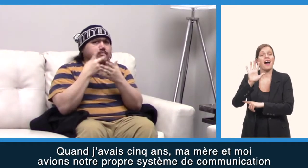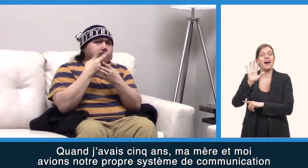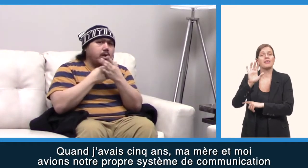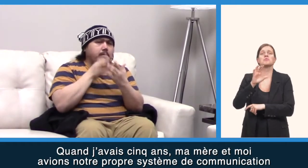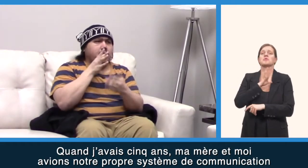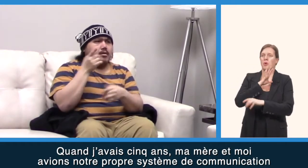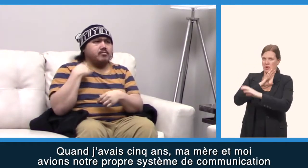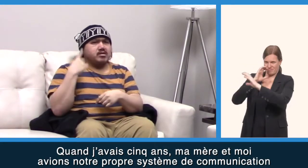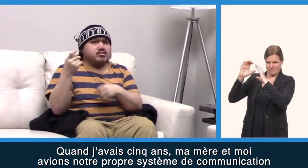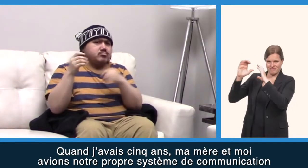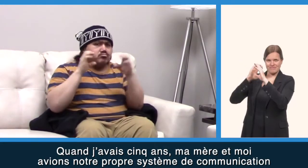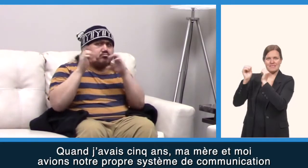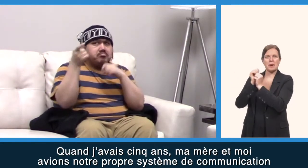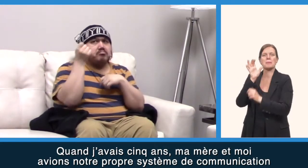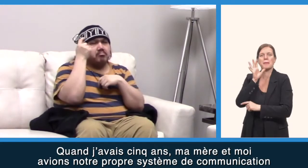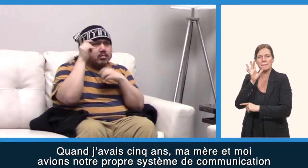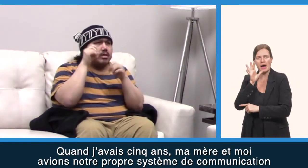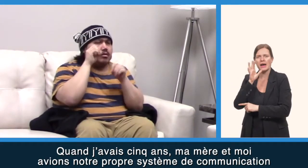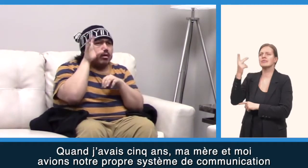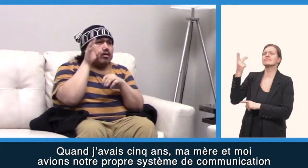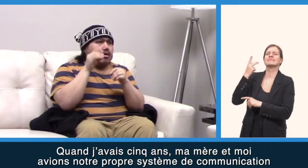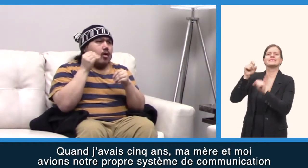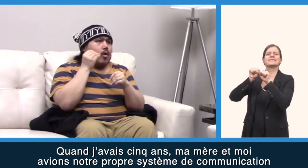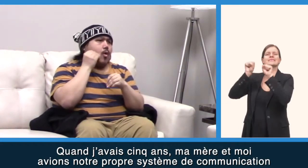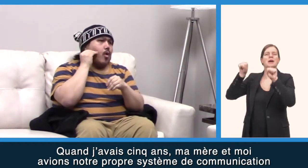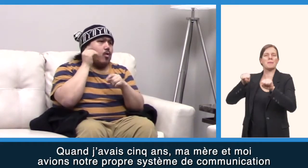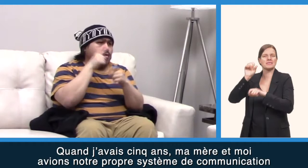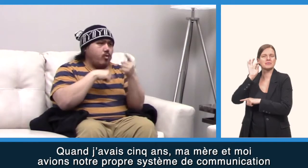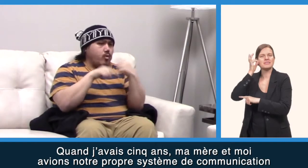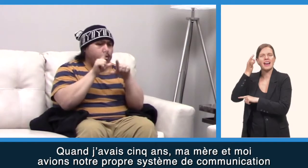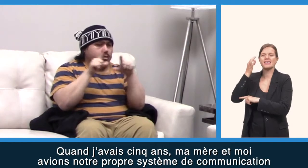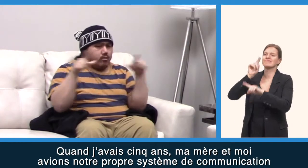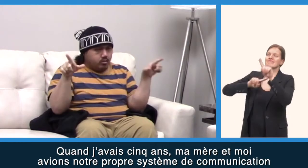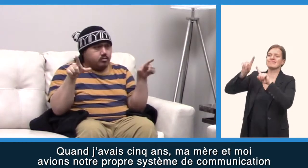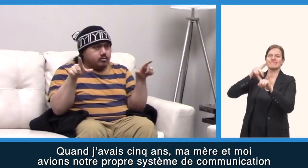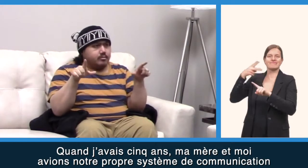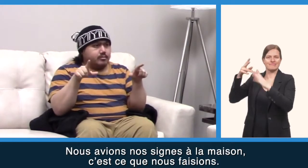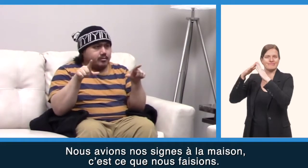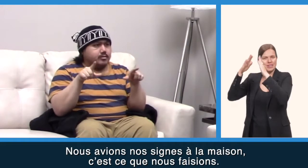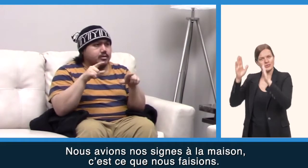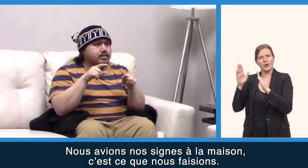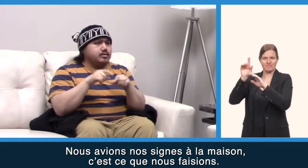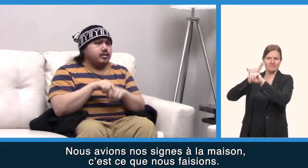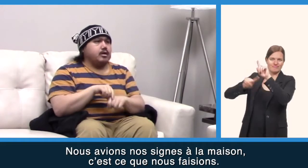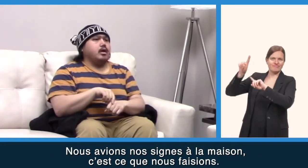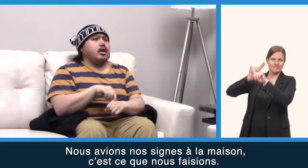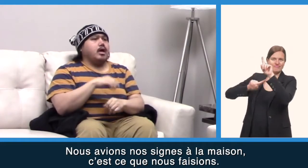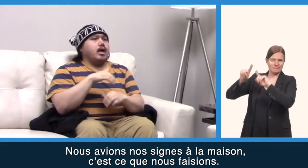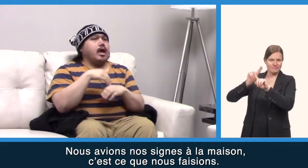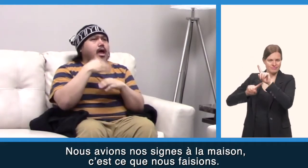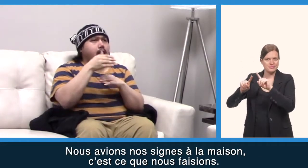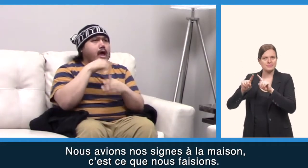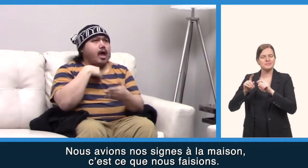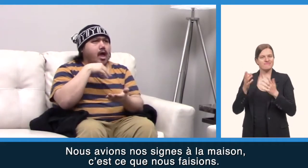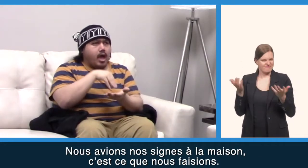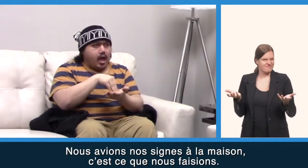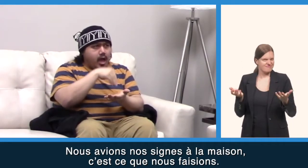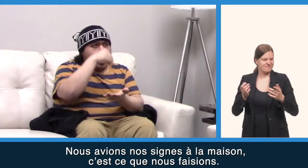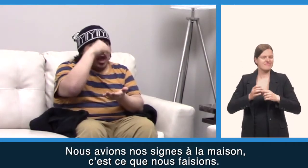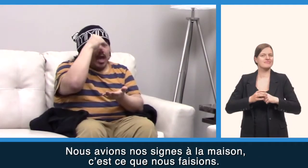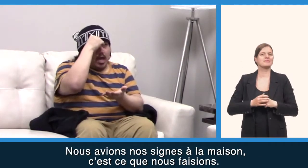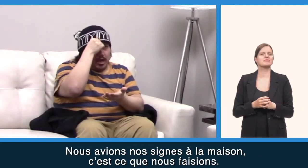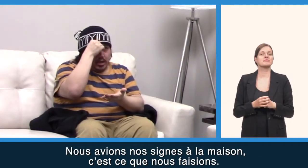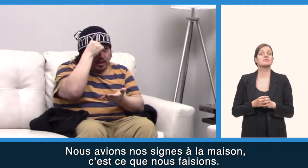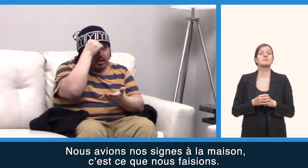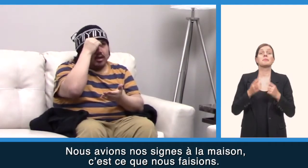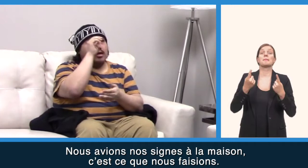old, my mom and I, we developed communication. We had our signing at home, that's what we did.